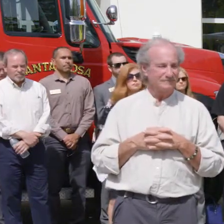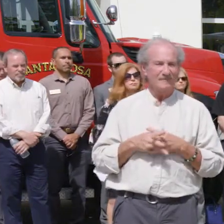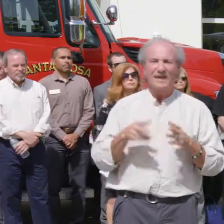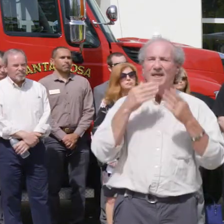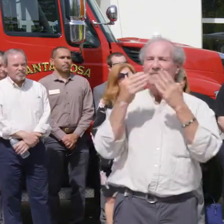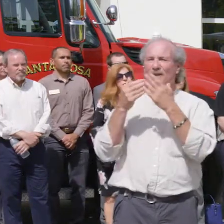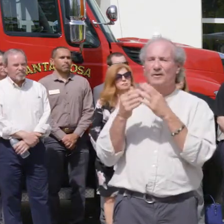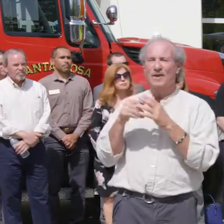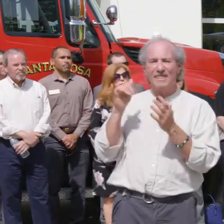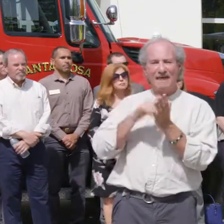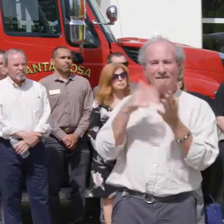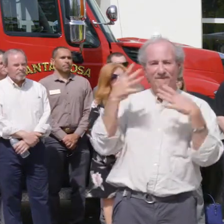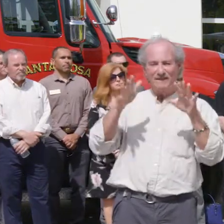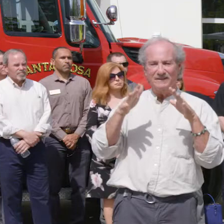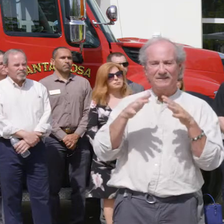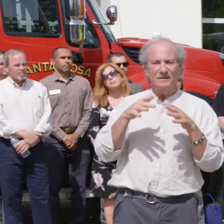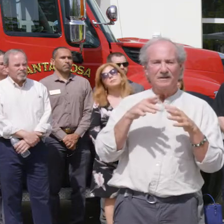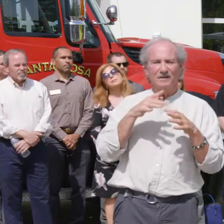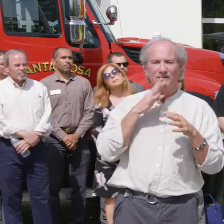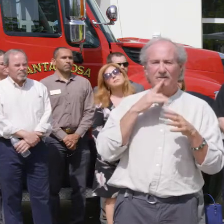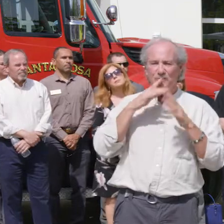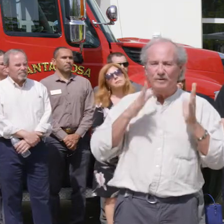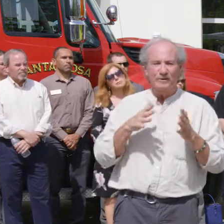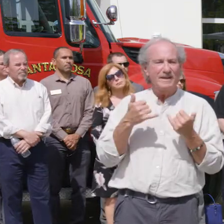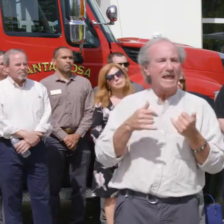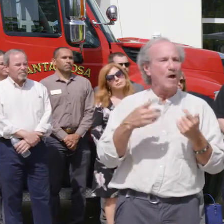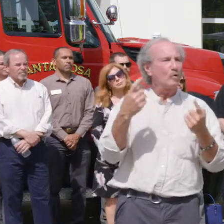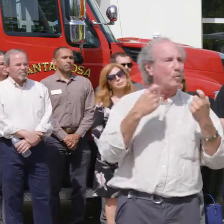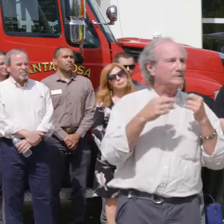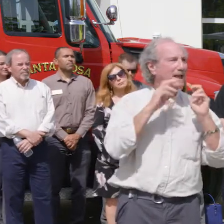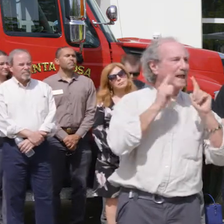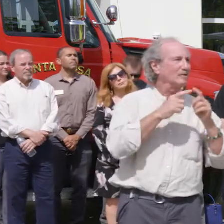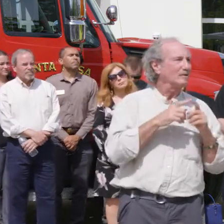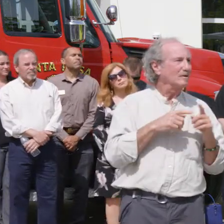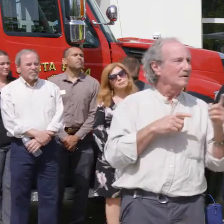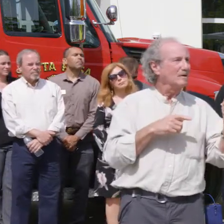Thank you very much. That concludes our speakers, and we'd now like to open it for a question and answer period.